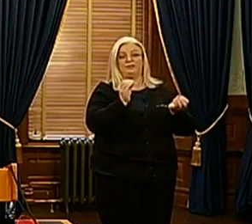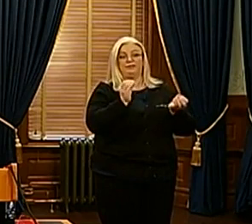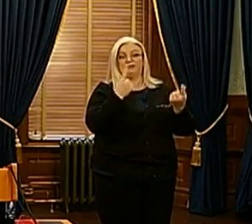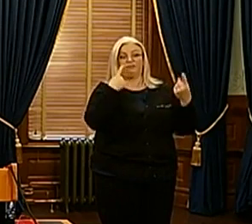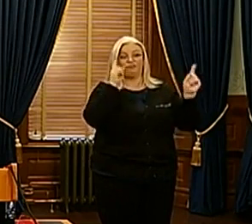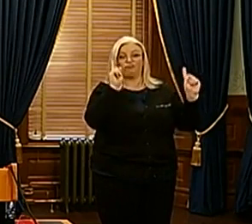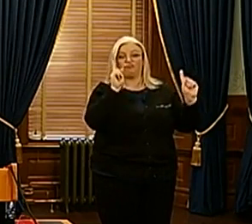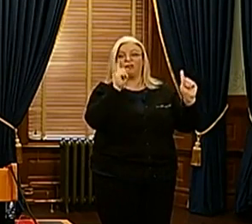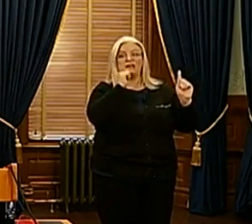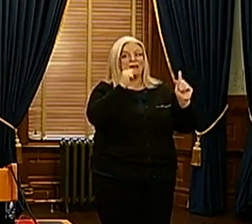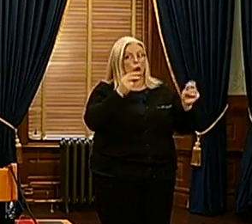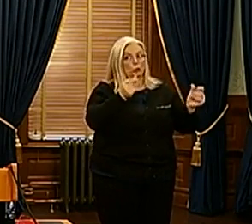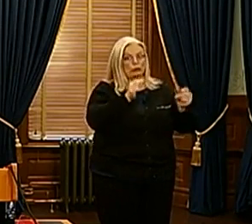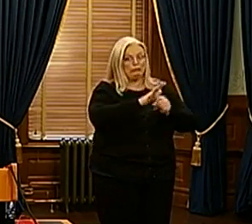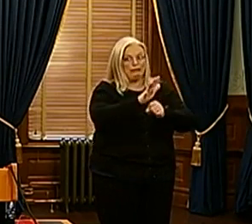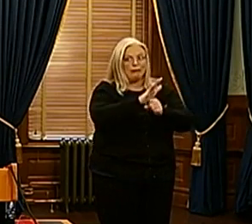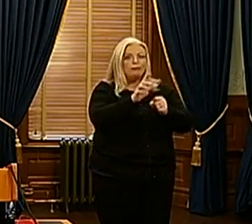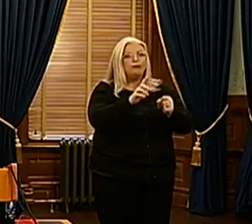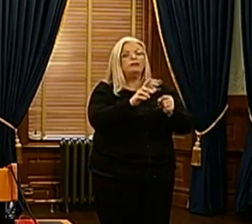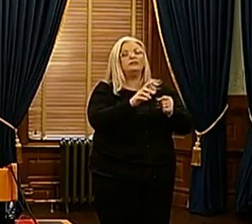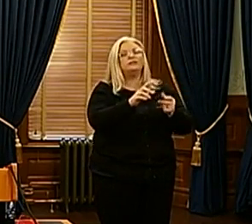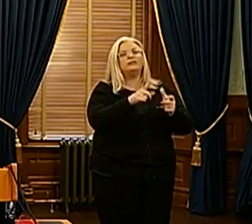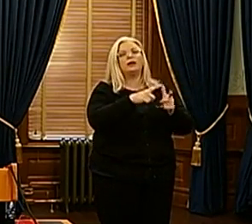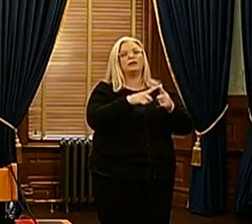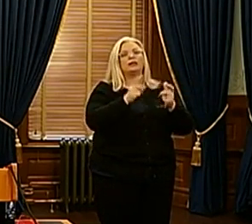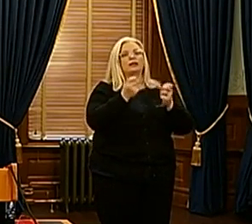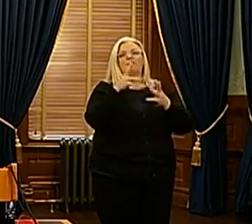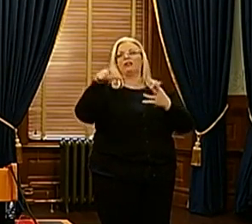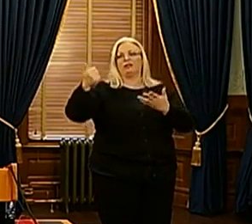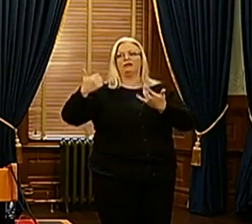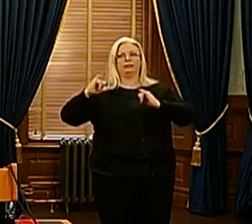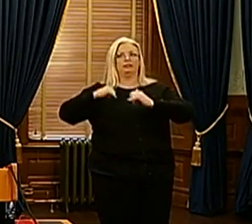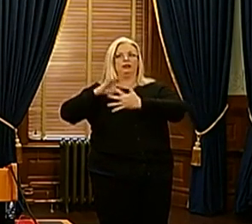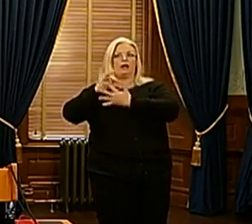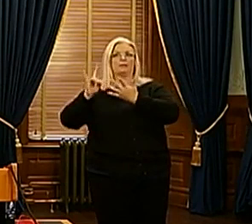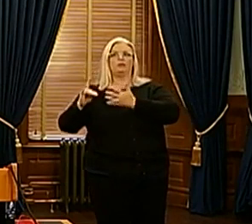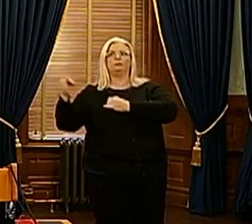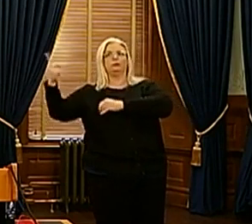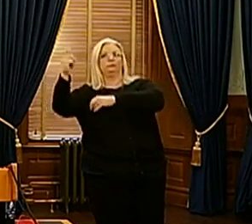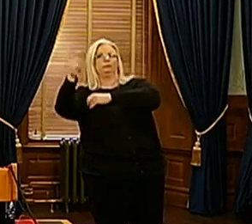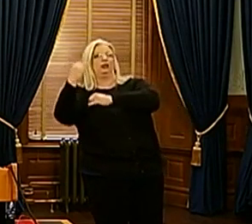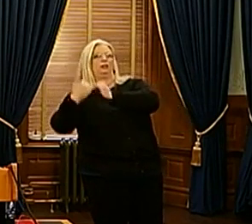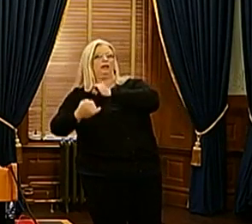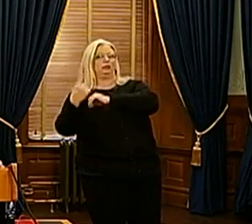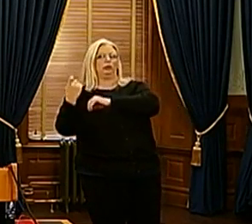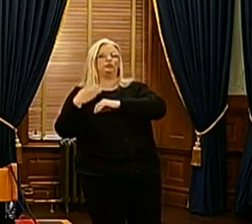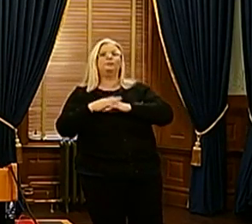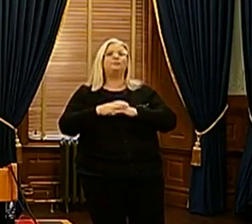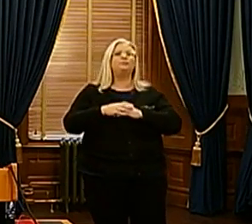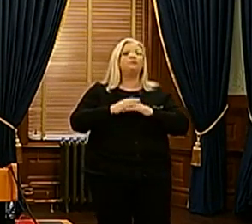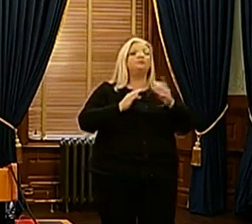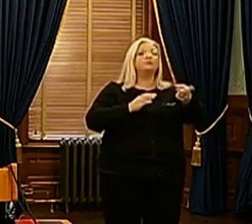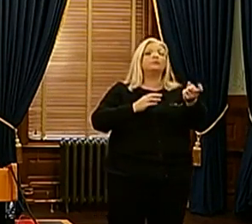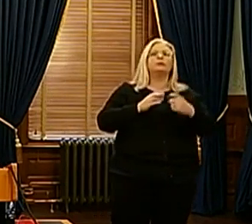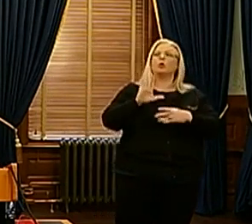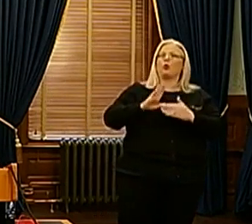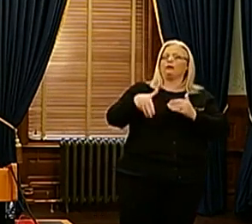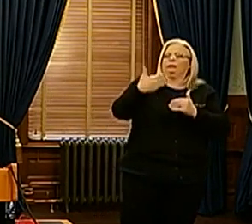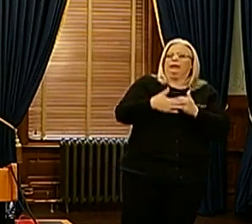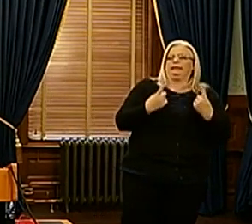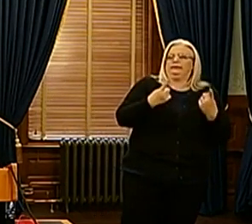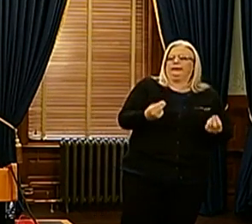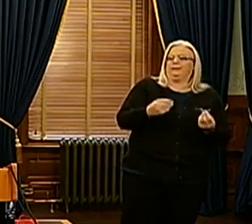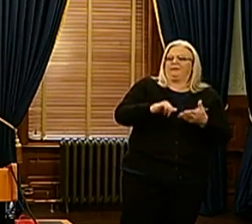doesn't work very quickly, you know, then, you know, everything else is still on the table. One more question. Well, what is the next step in